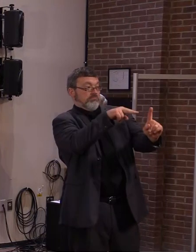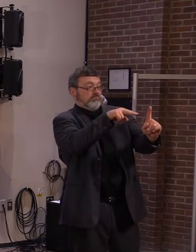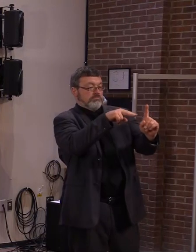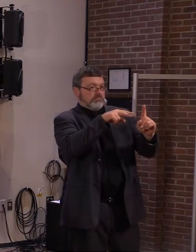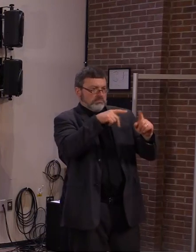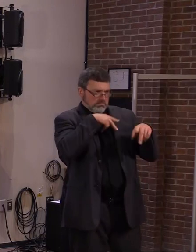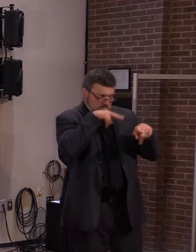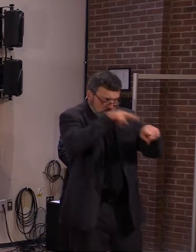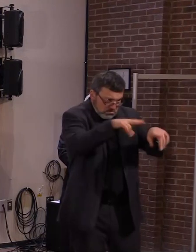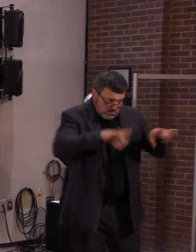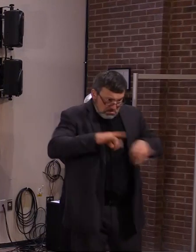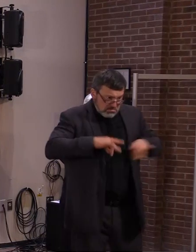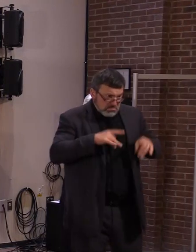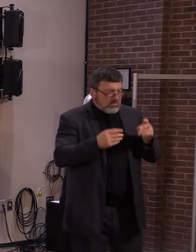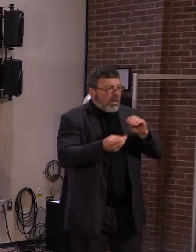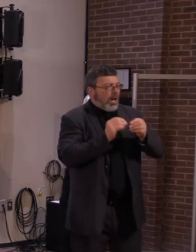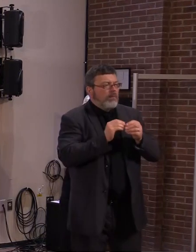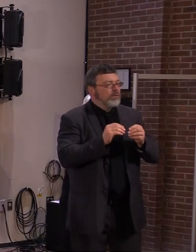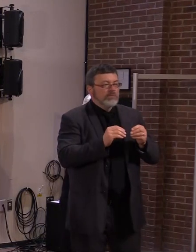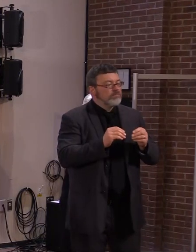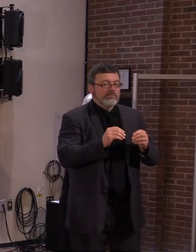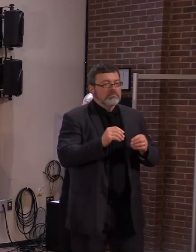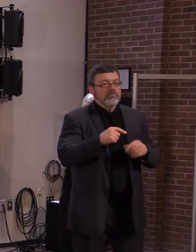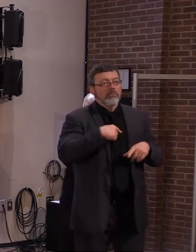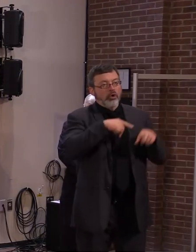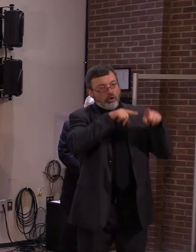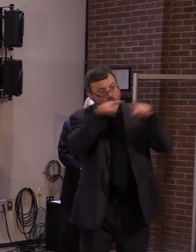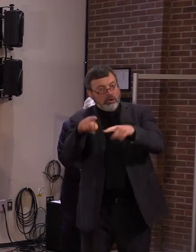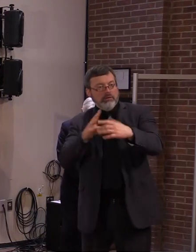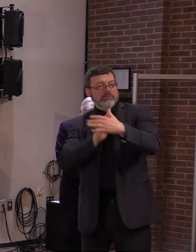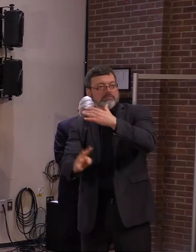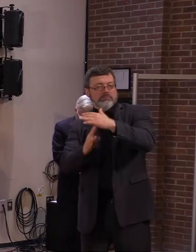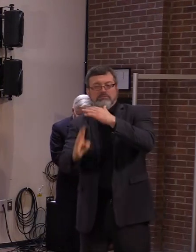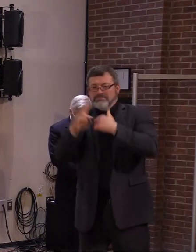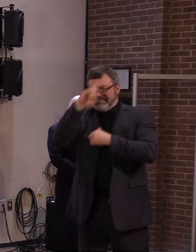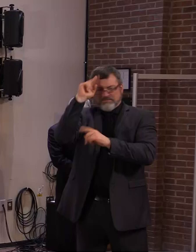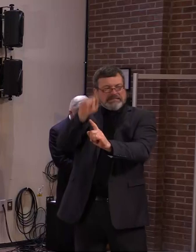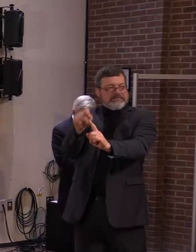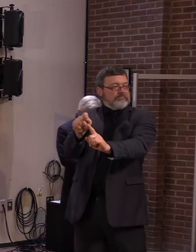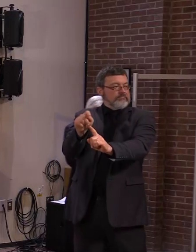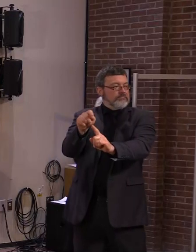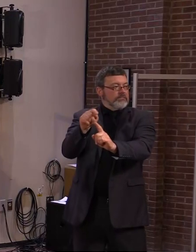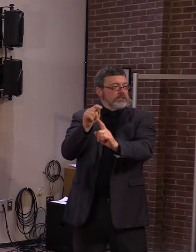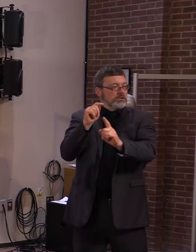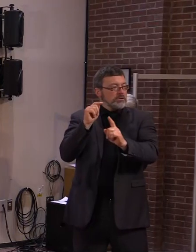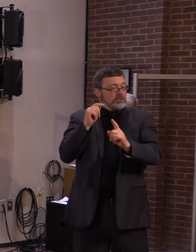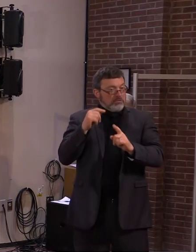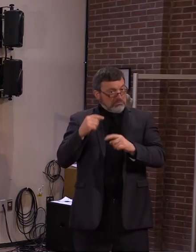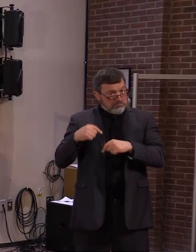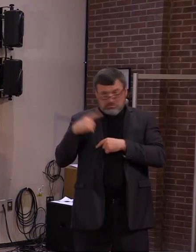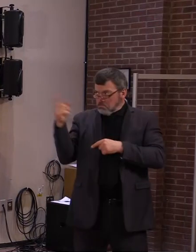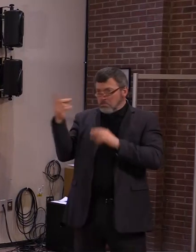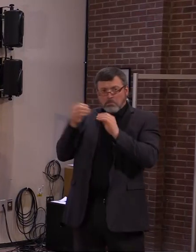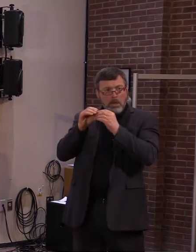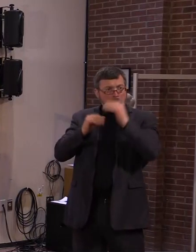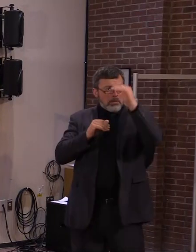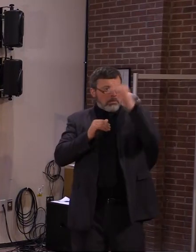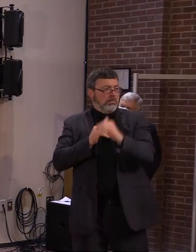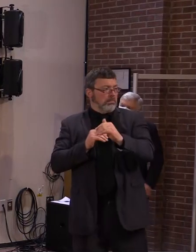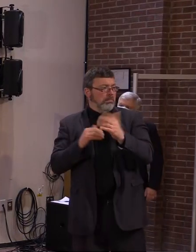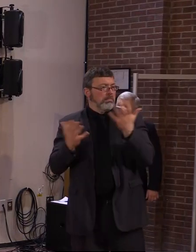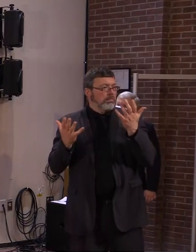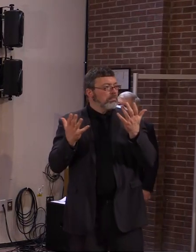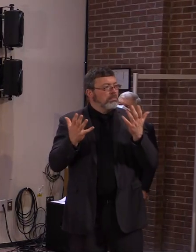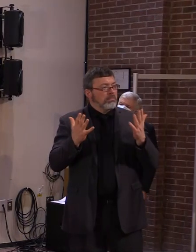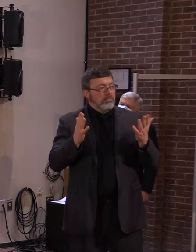the hospitalizations, which are elevated as well. But we're still in pretty good shape when compared to other states that